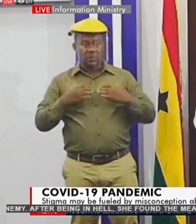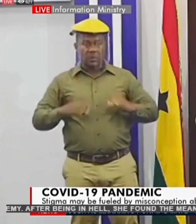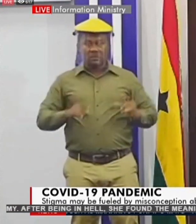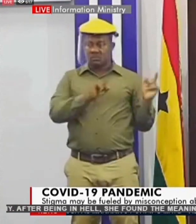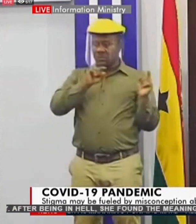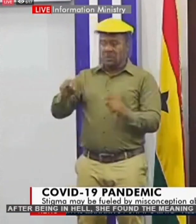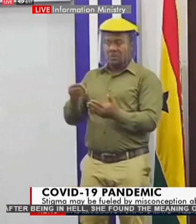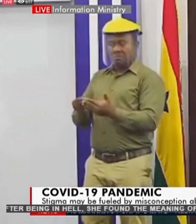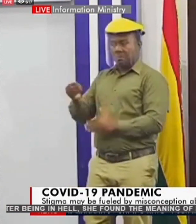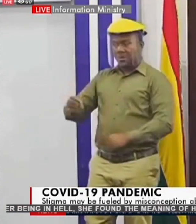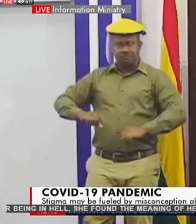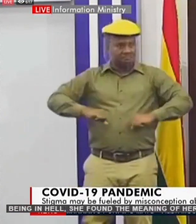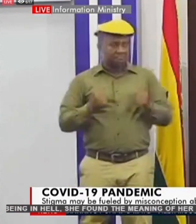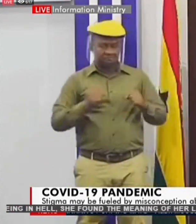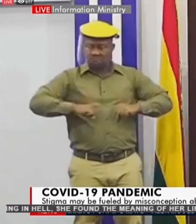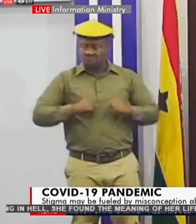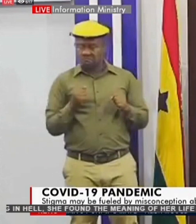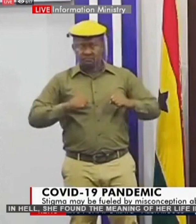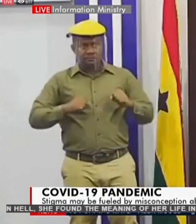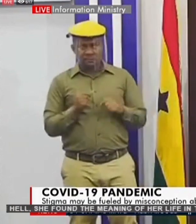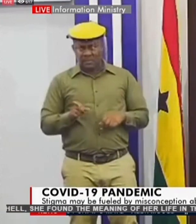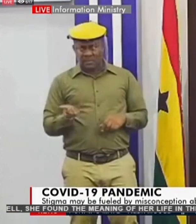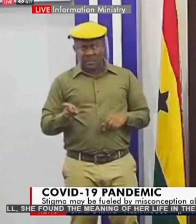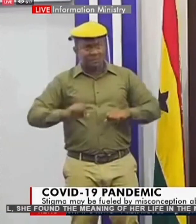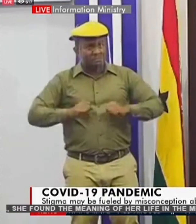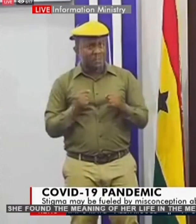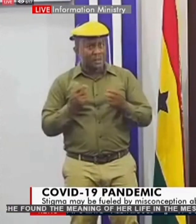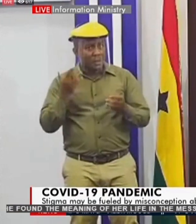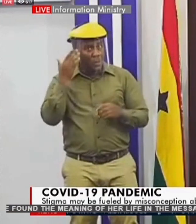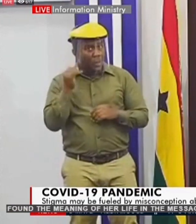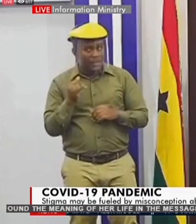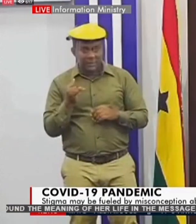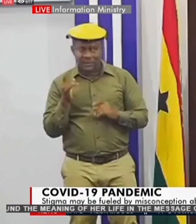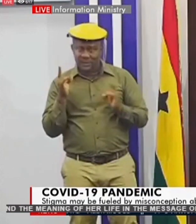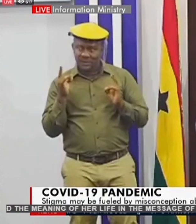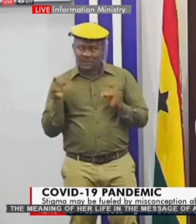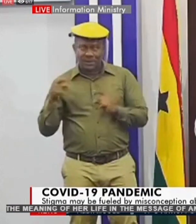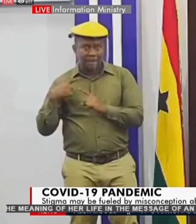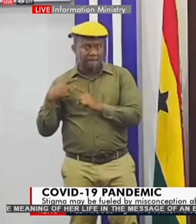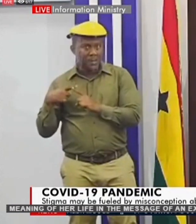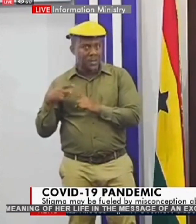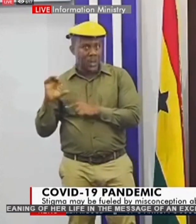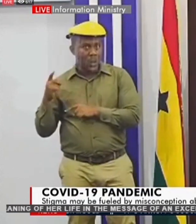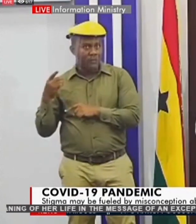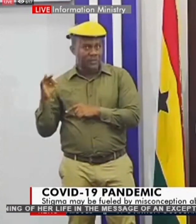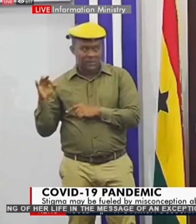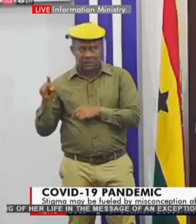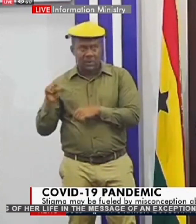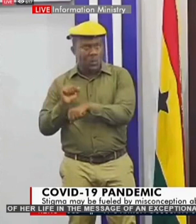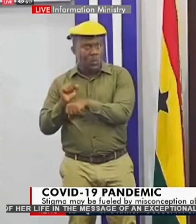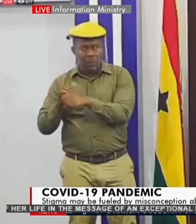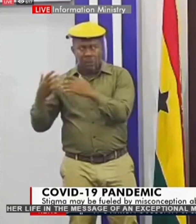even their own friends are telling them, don't go. So that is very, very dangerous, because one, going to affect their